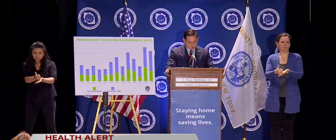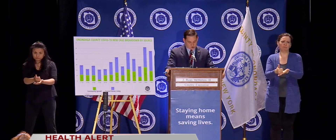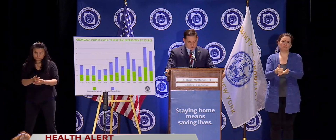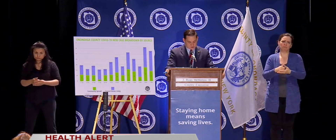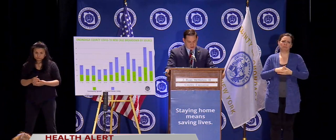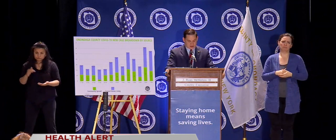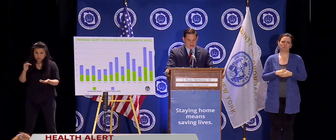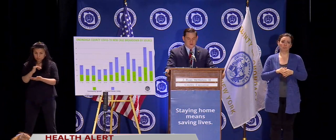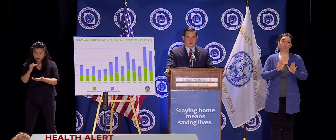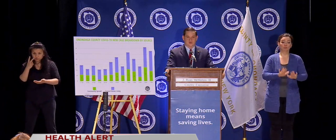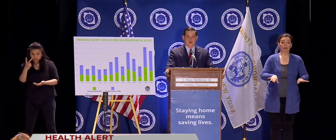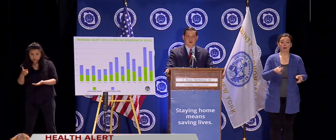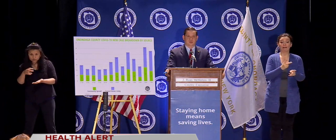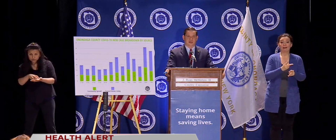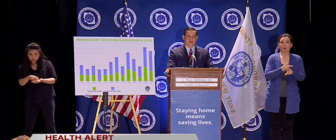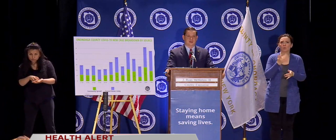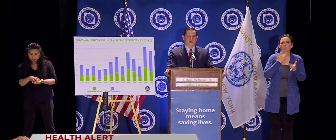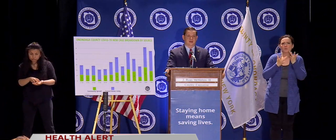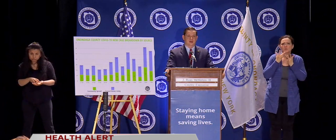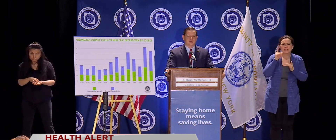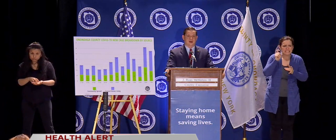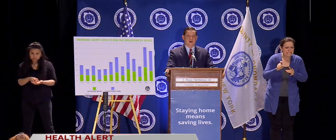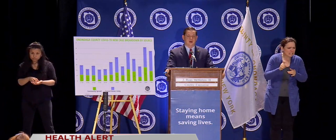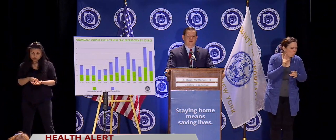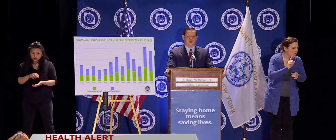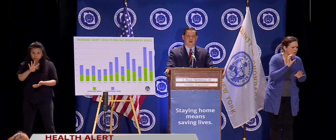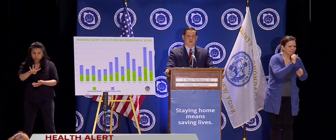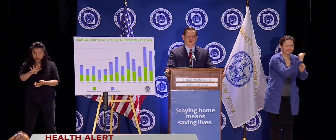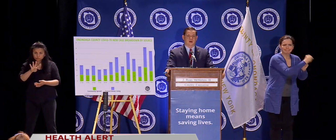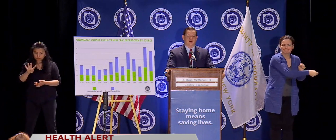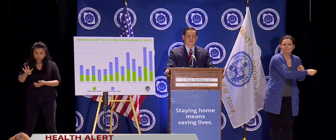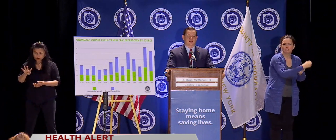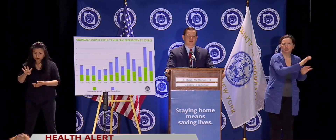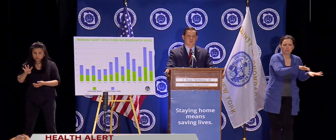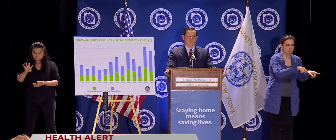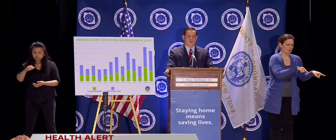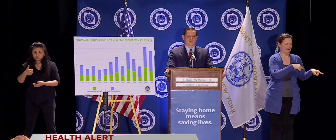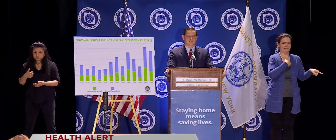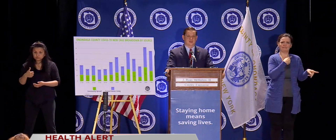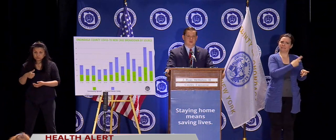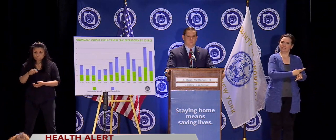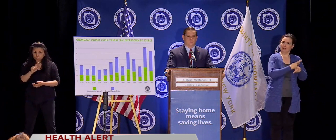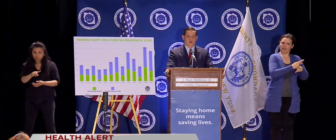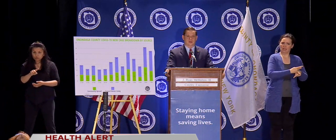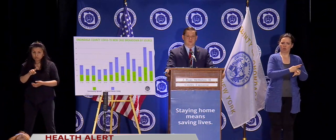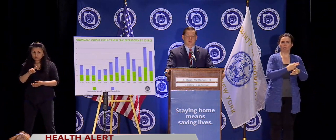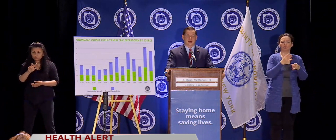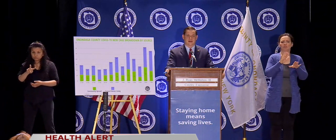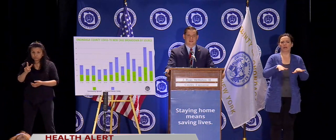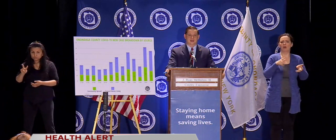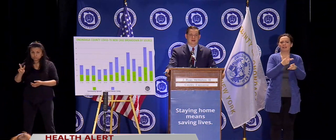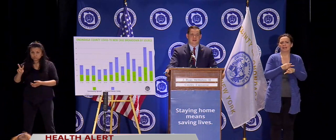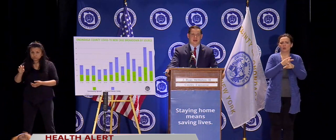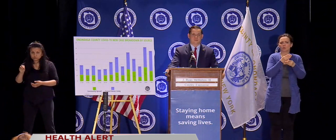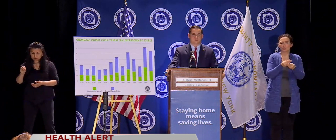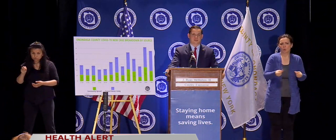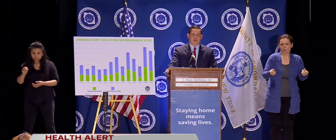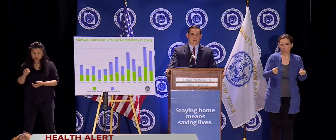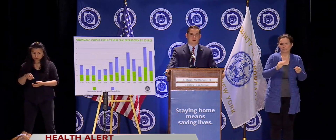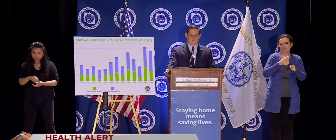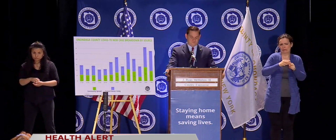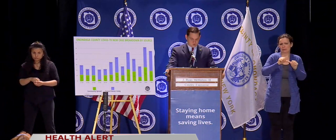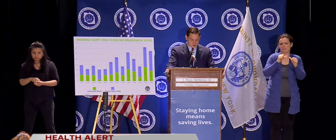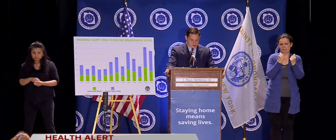Care Solutions, our continuity of care plan that helped our essential employees continue to go to work even when they had gaps